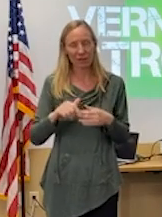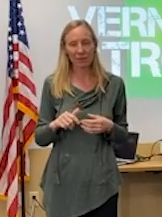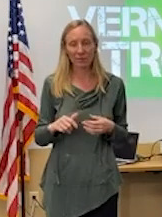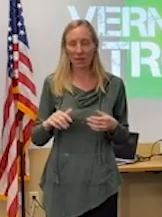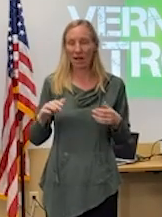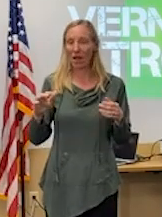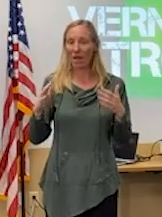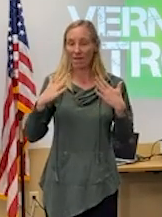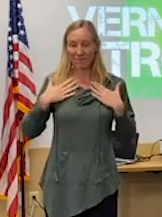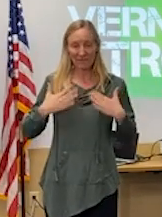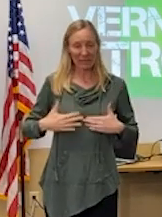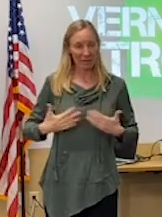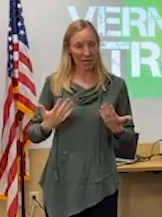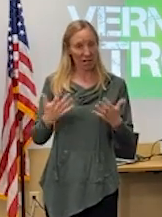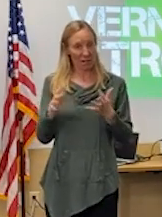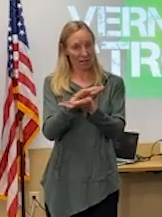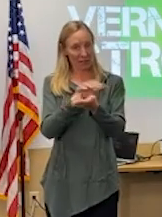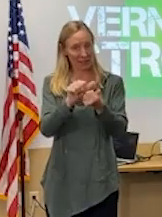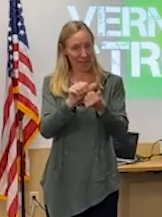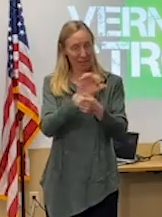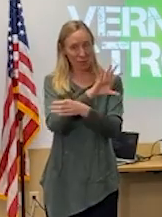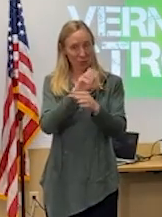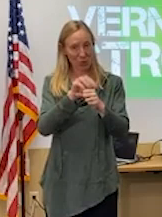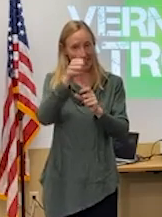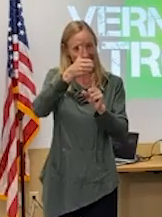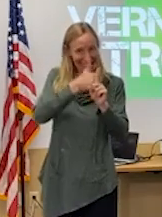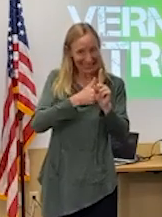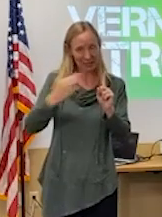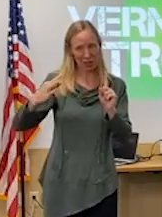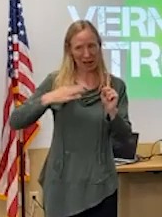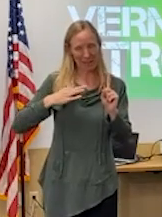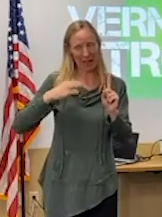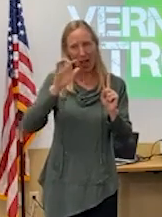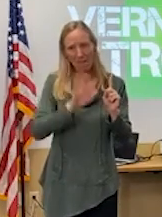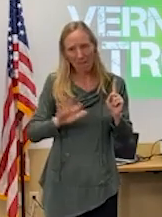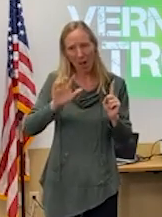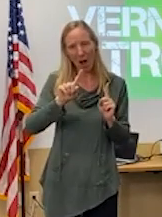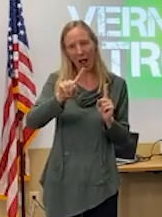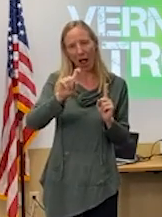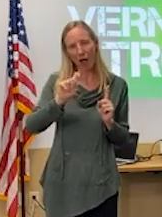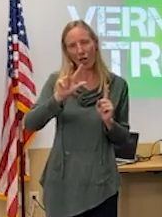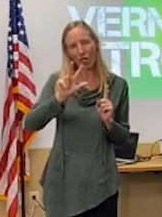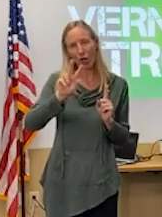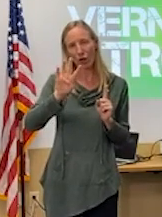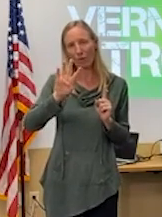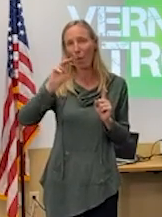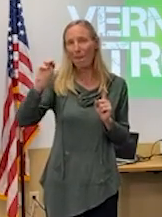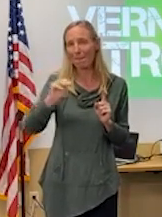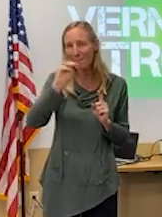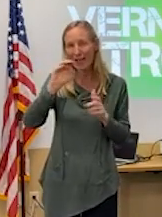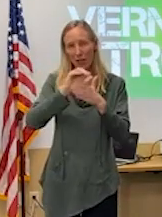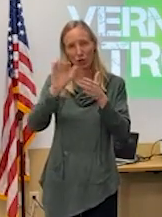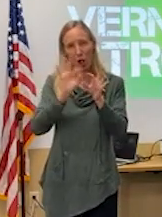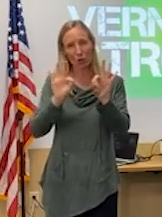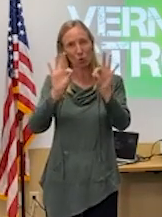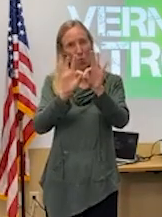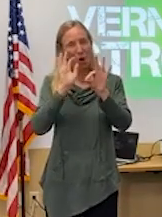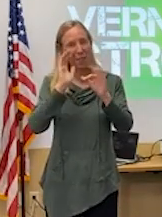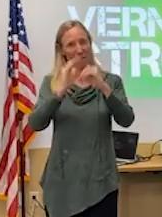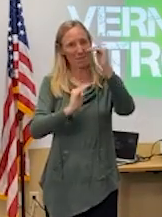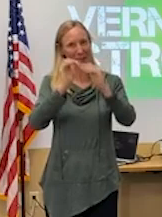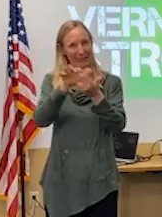physical damages being reported within all applications is $134 million,